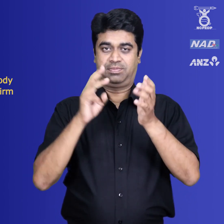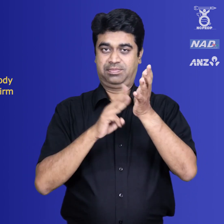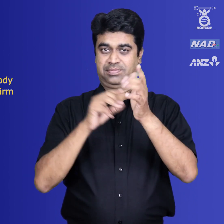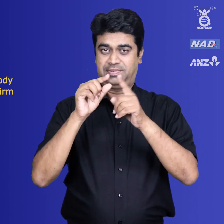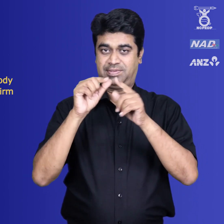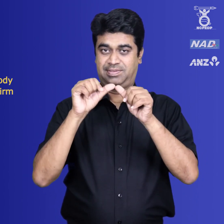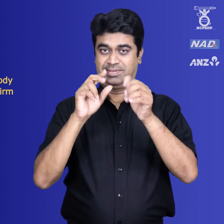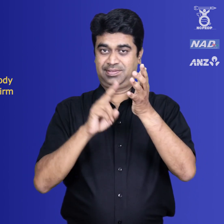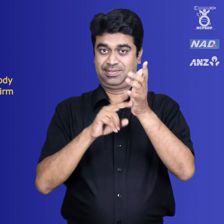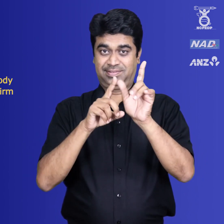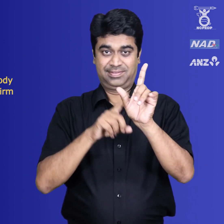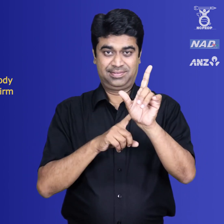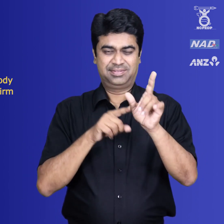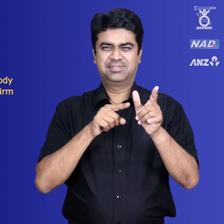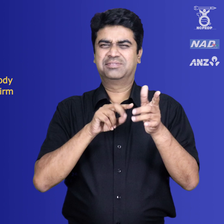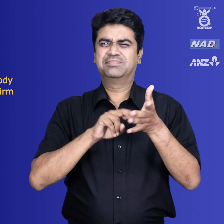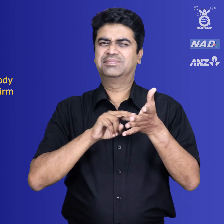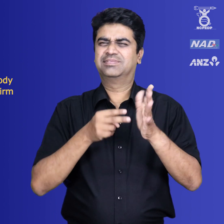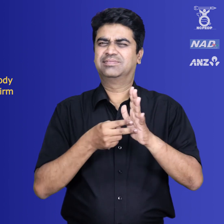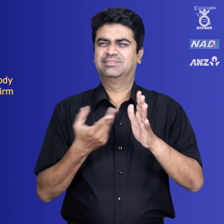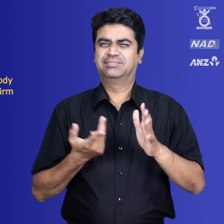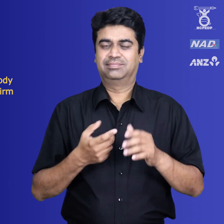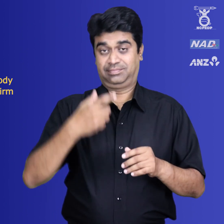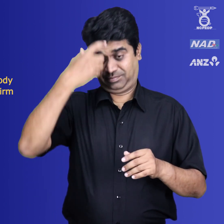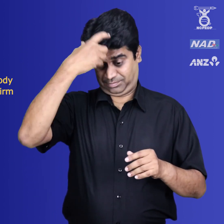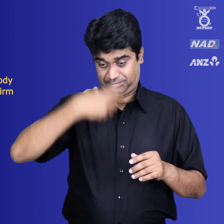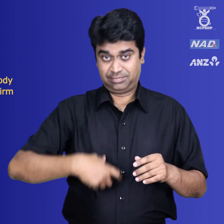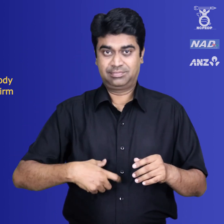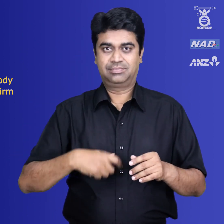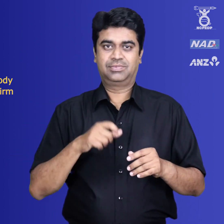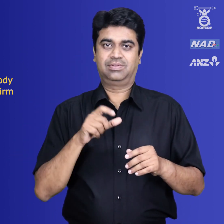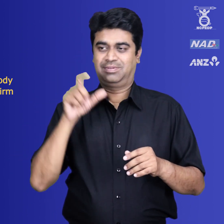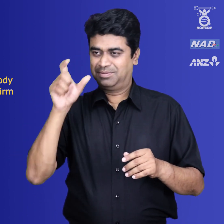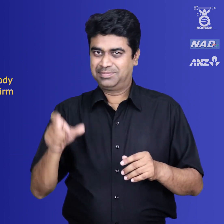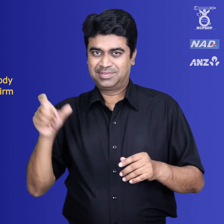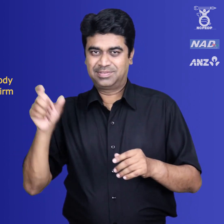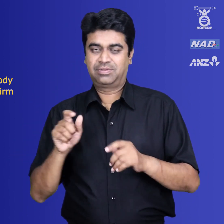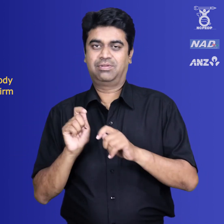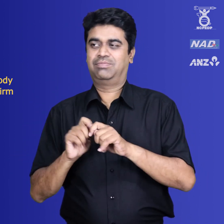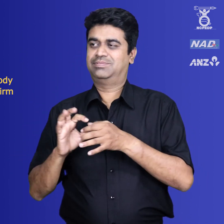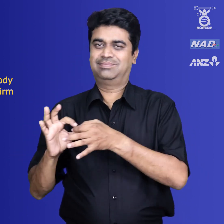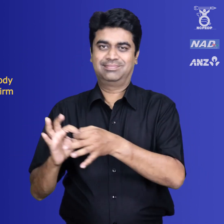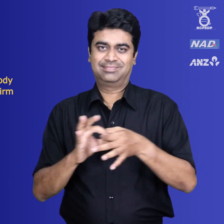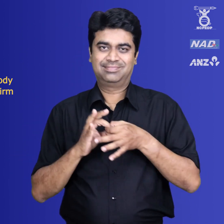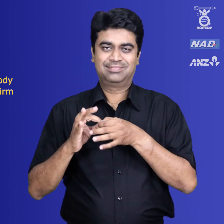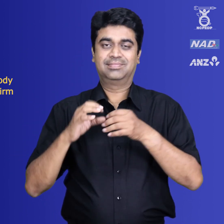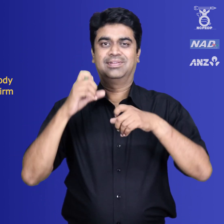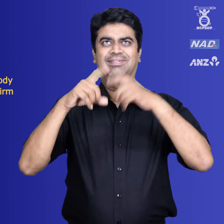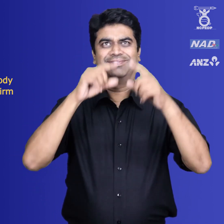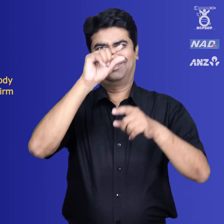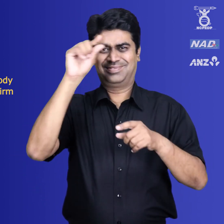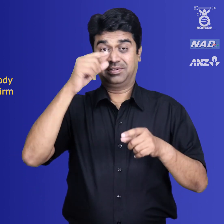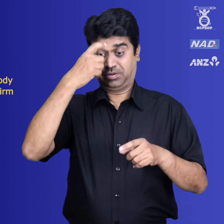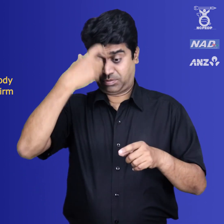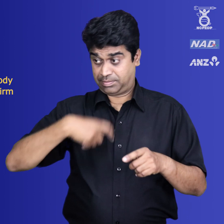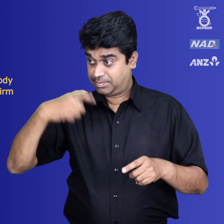Company means any body corporate and includes a firm or other association of individuals,